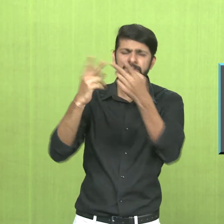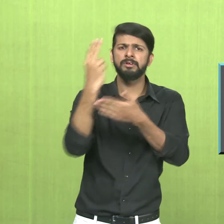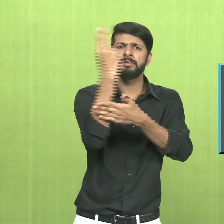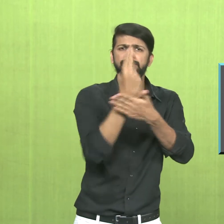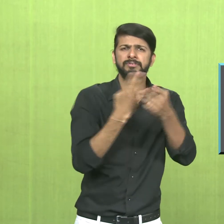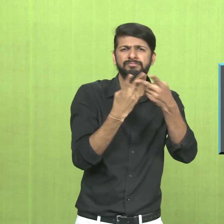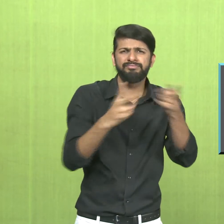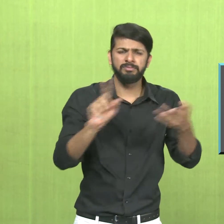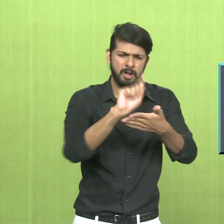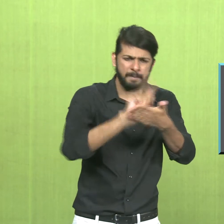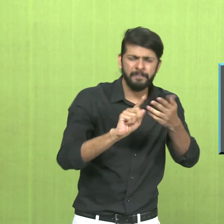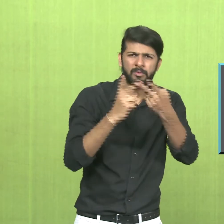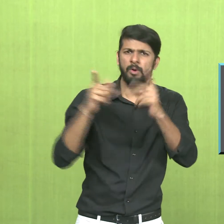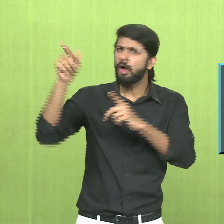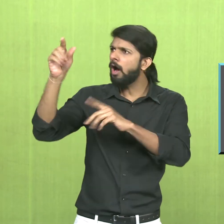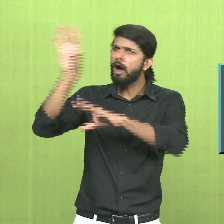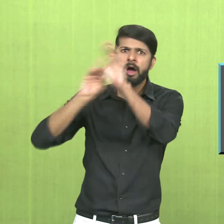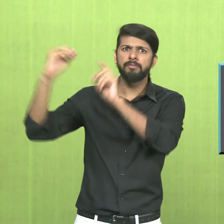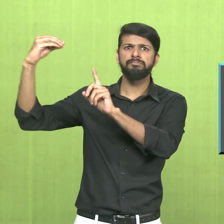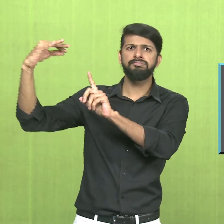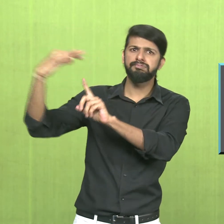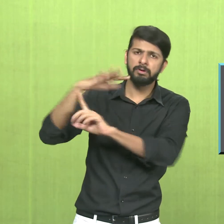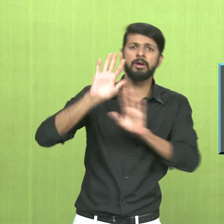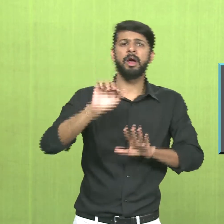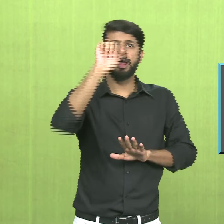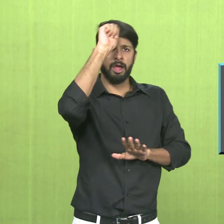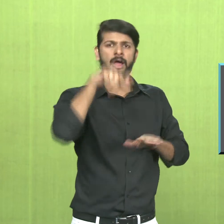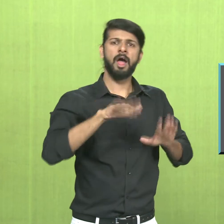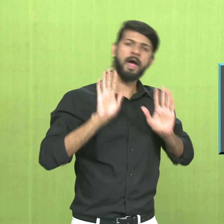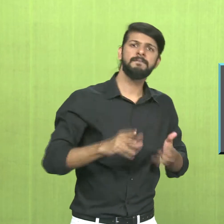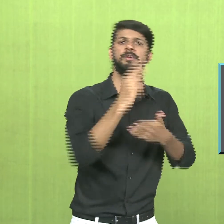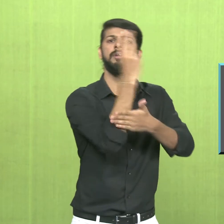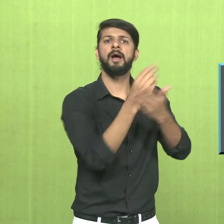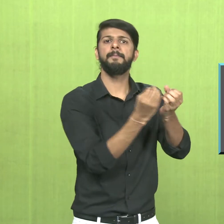one of the leading modern Indian painter.